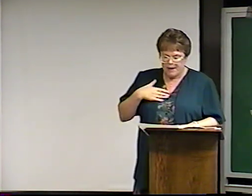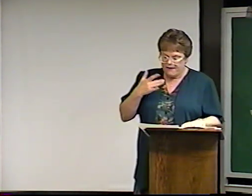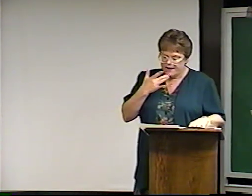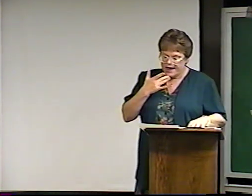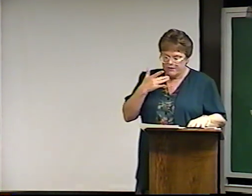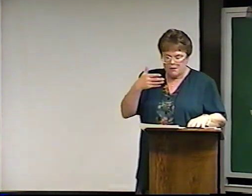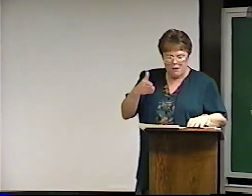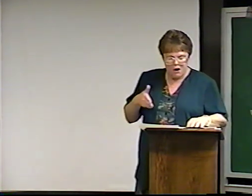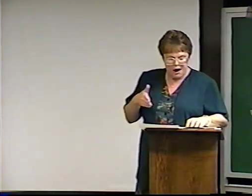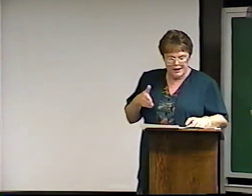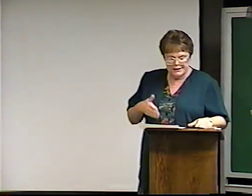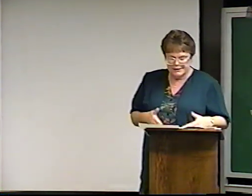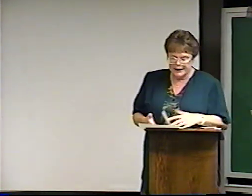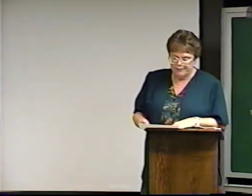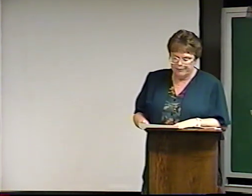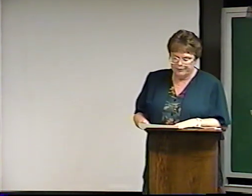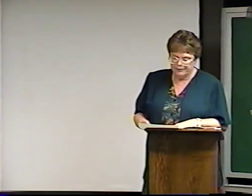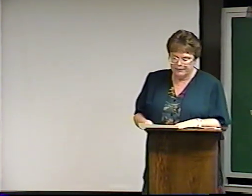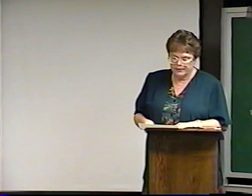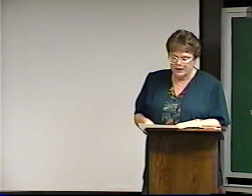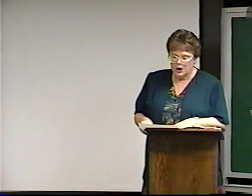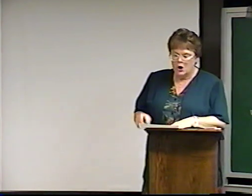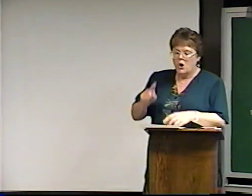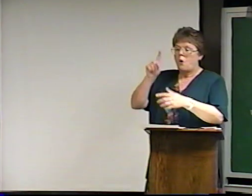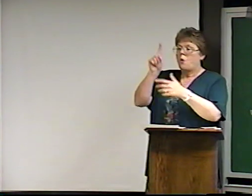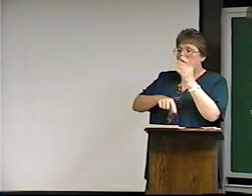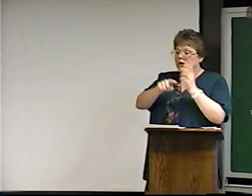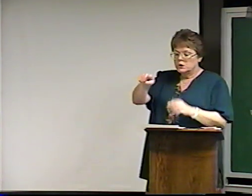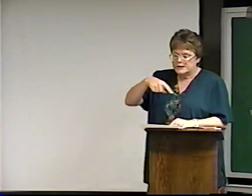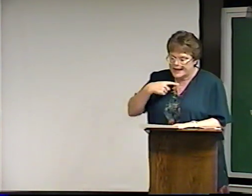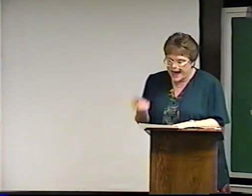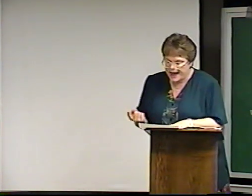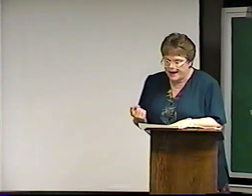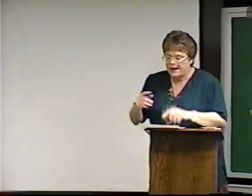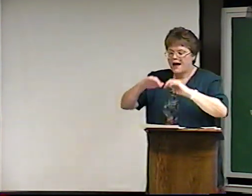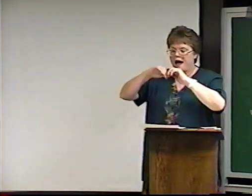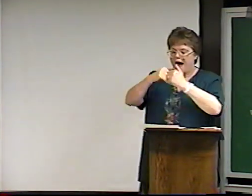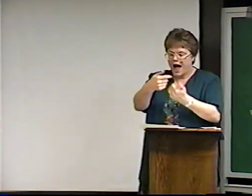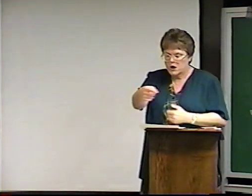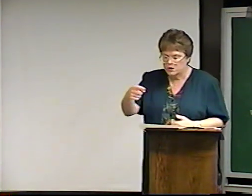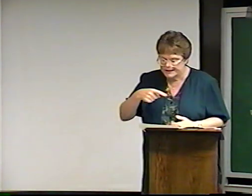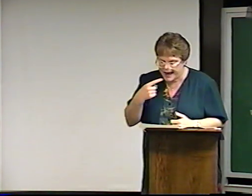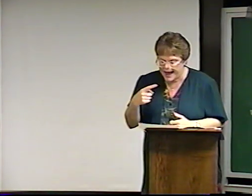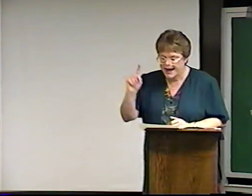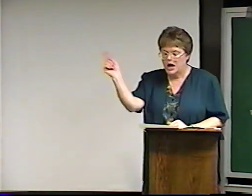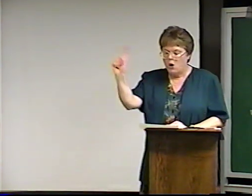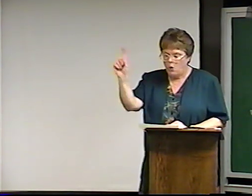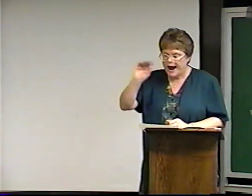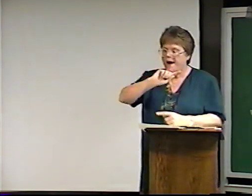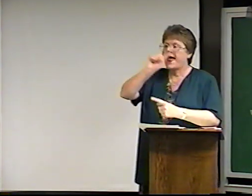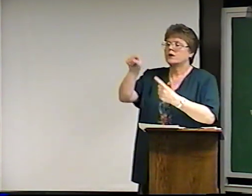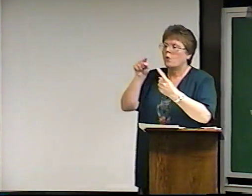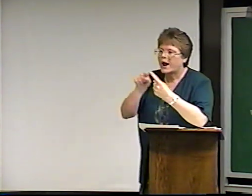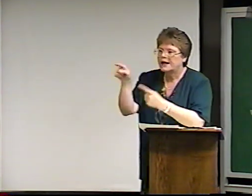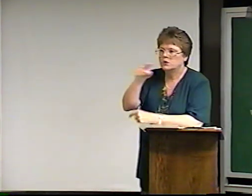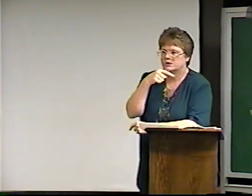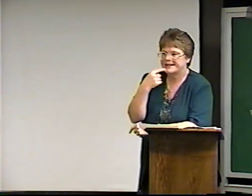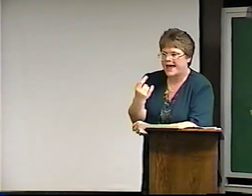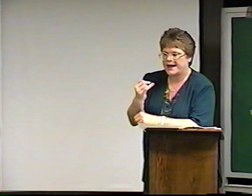My favorite part is done. What you say, how you say, where and when you say